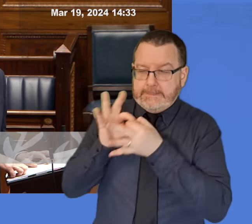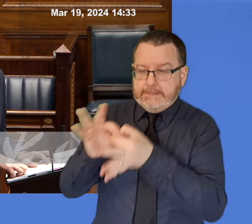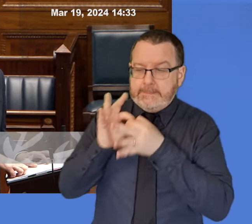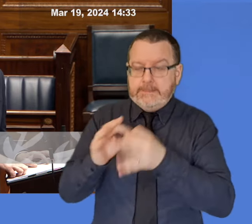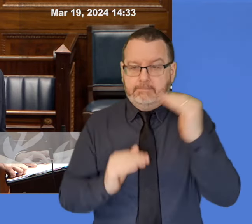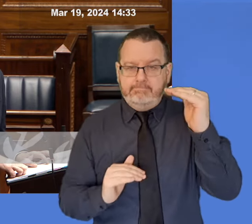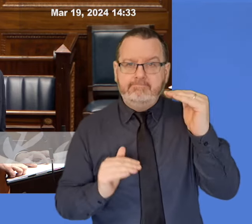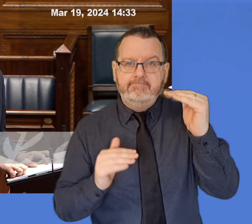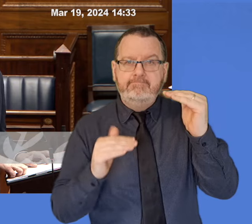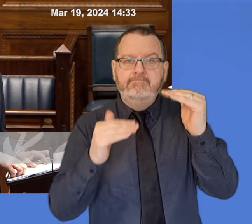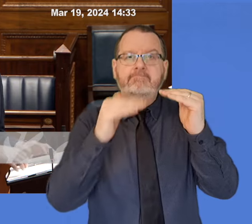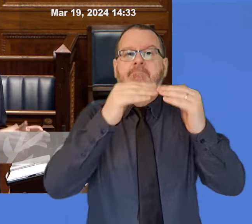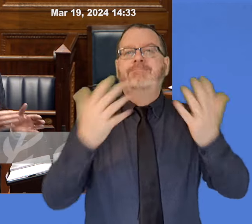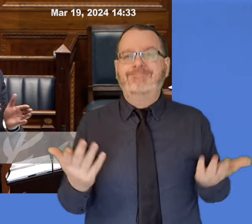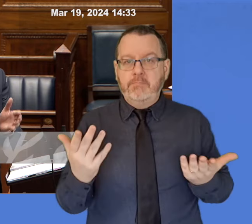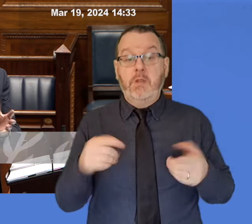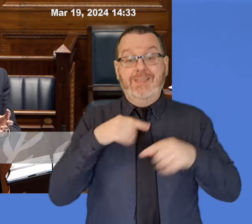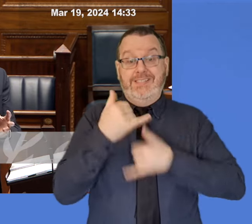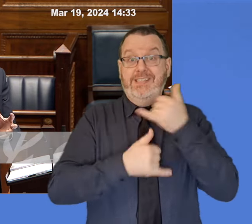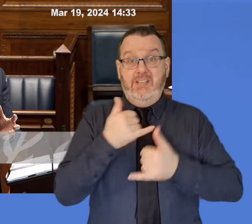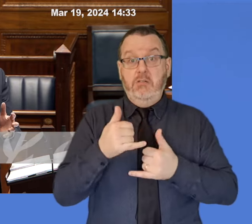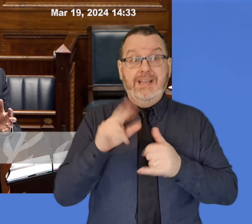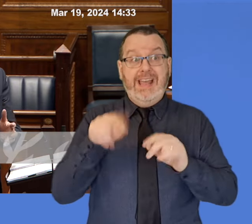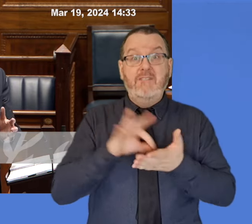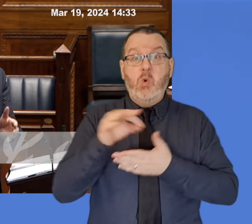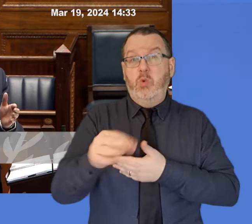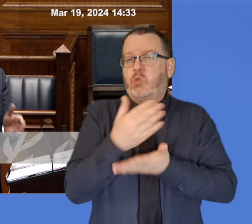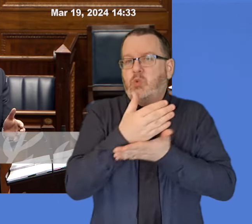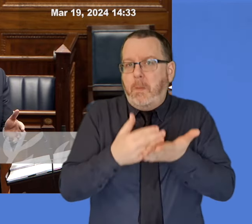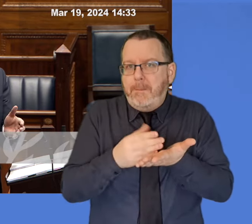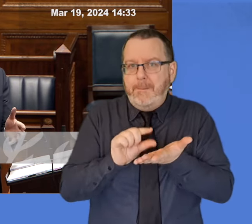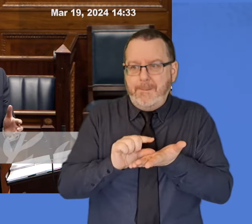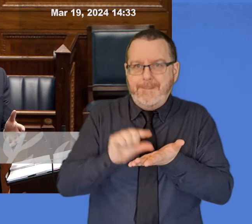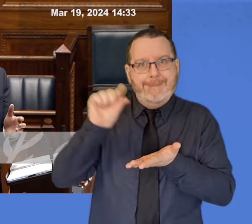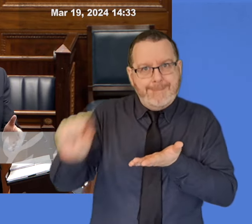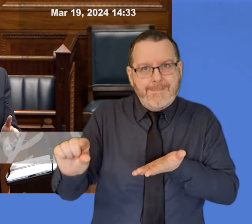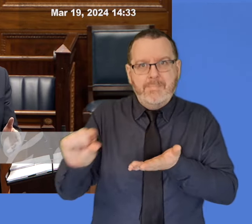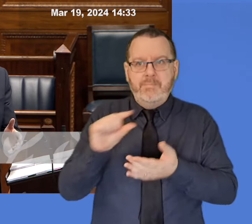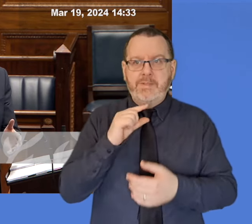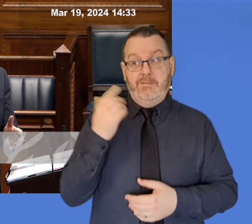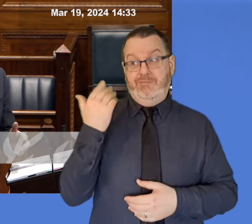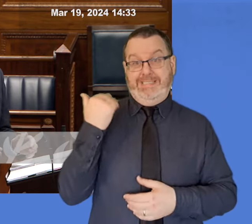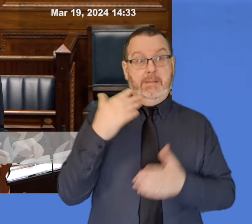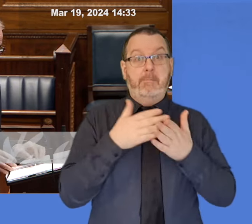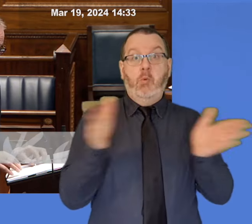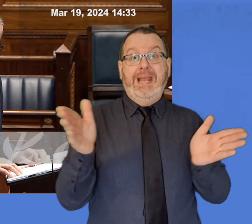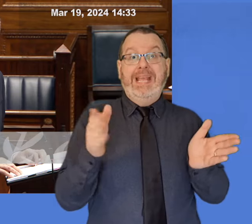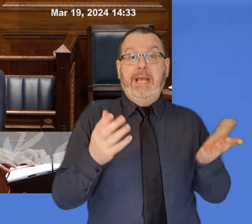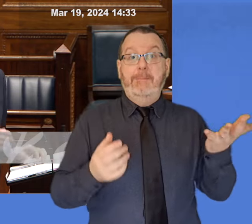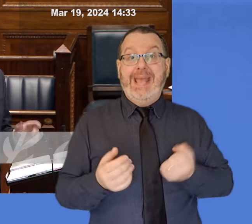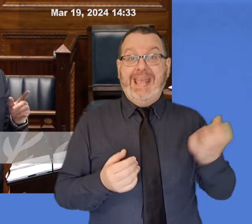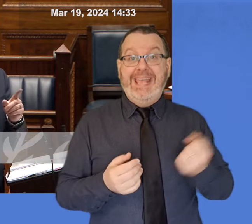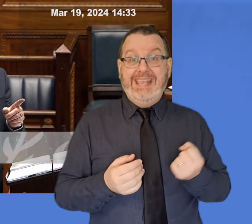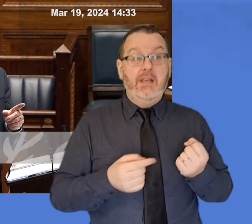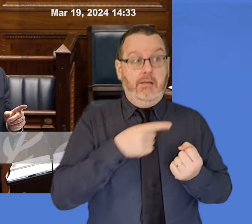trajectory for future years. So that's all is affordable to us this year, because we got an uplift in terms of public